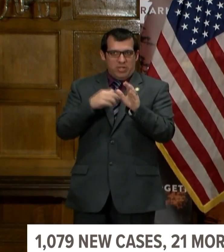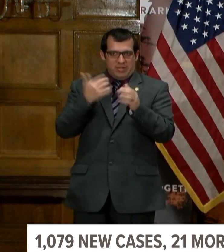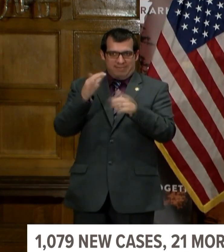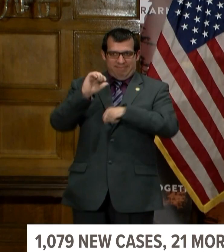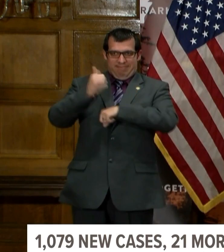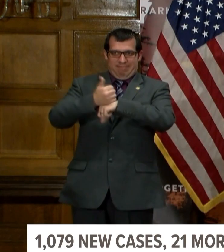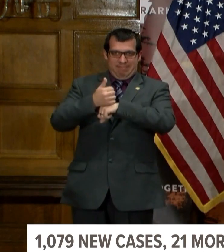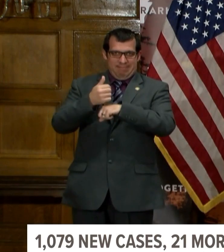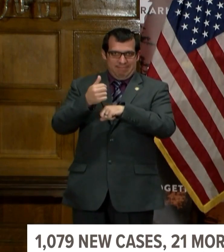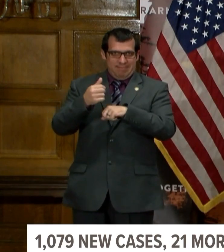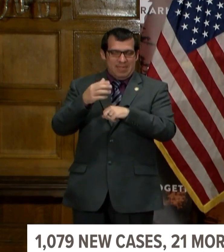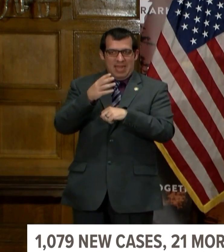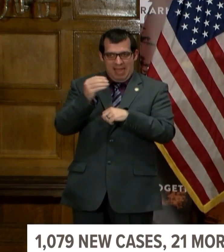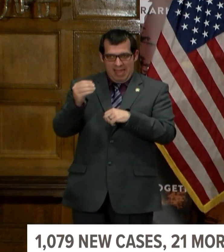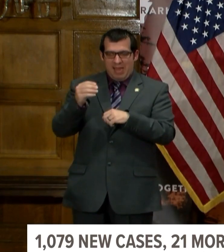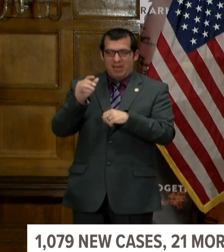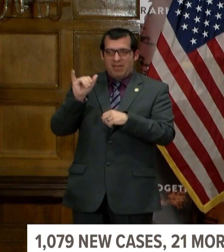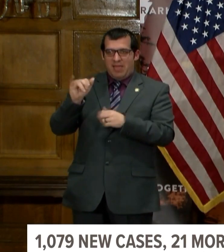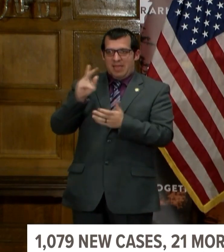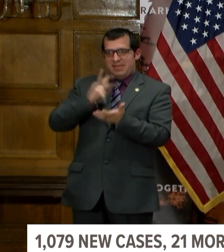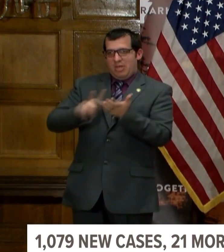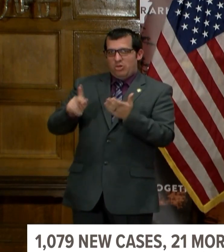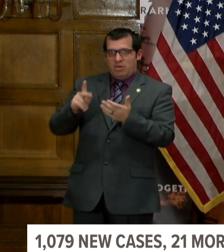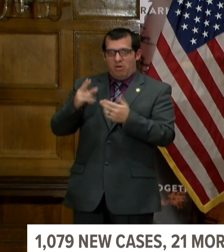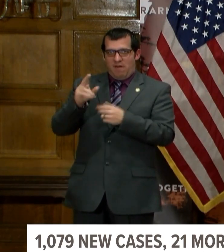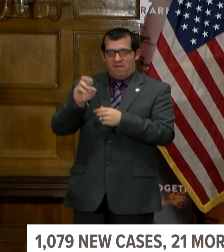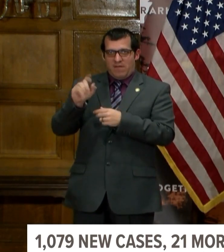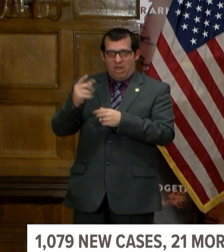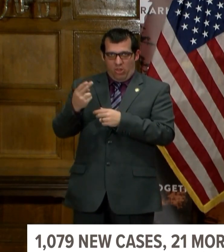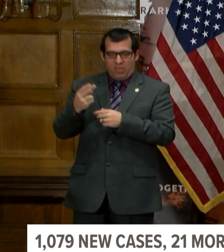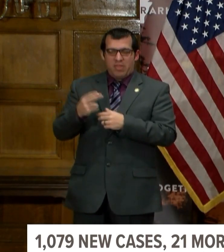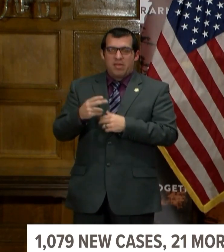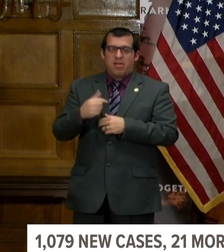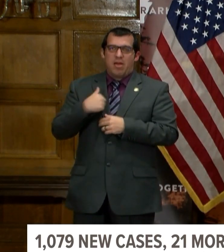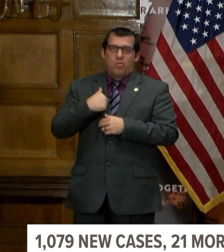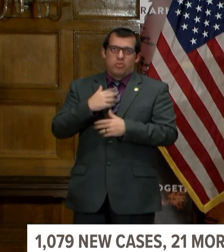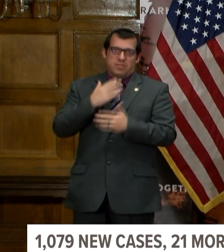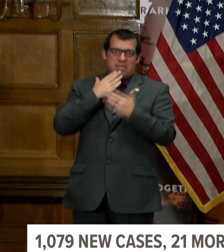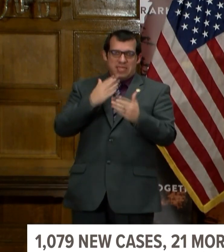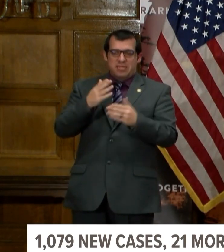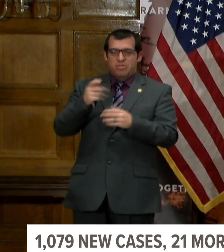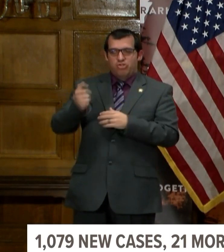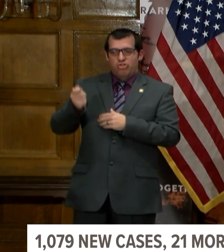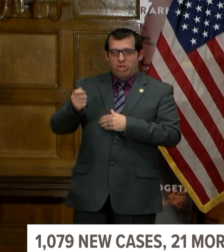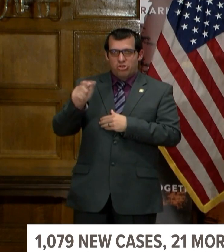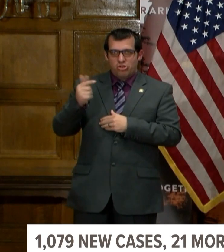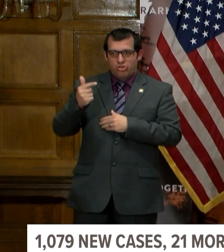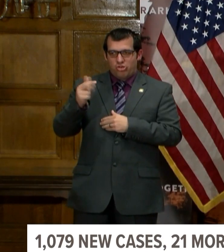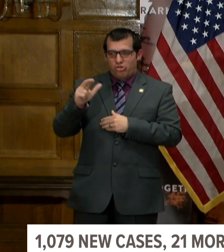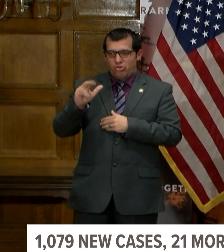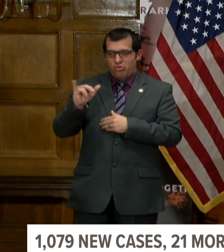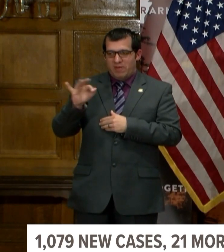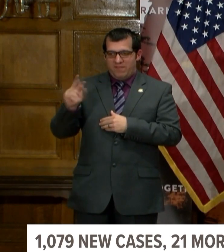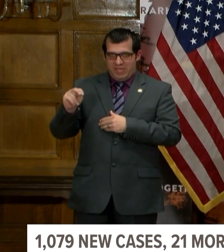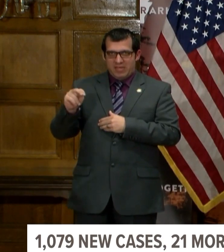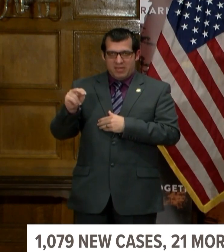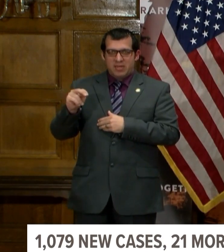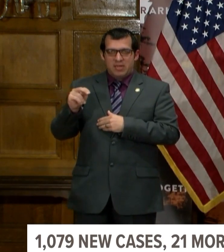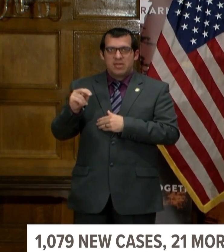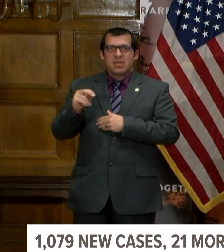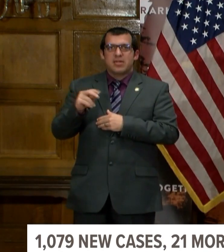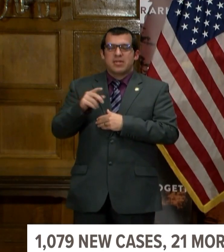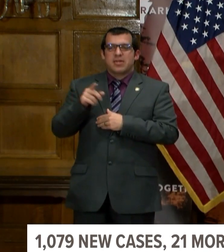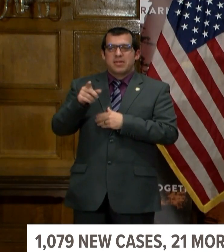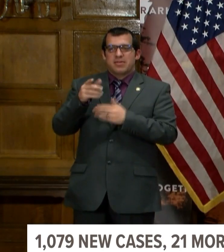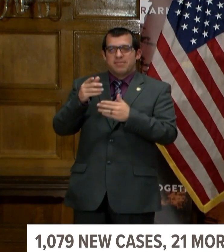well as that of the Secretary of Health, I was pleased that Judge Griffin ruled on the motion